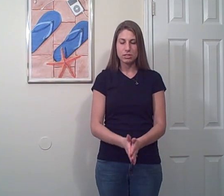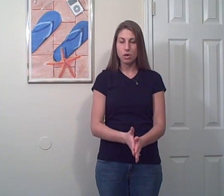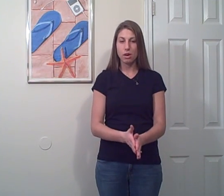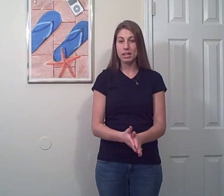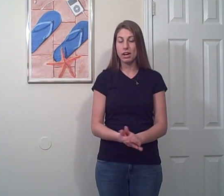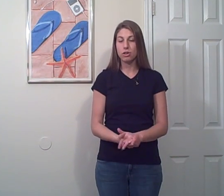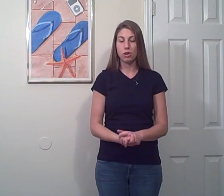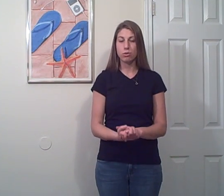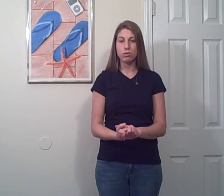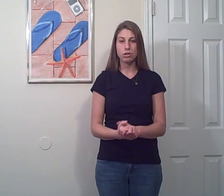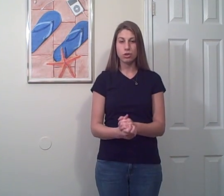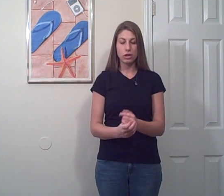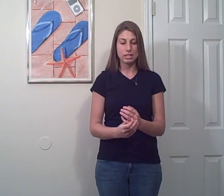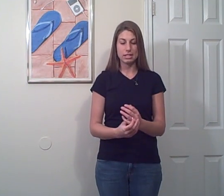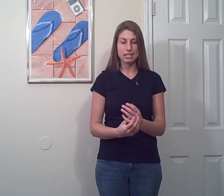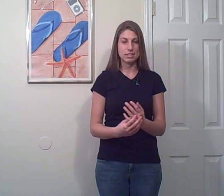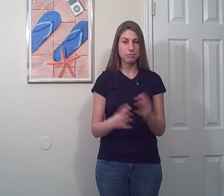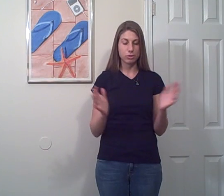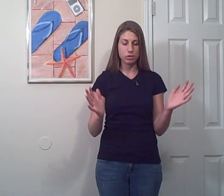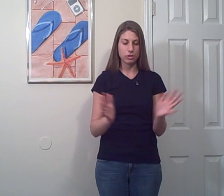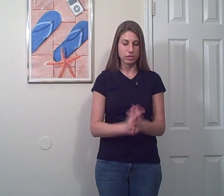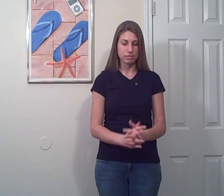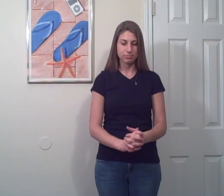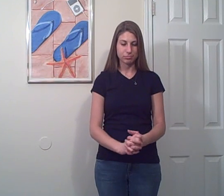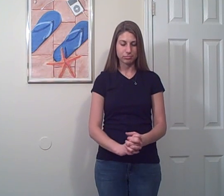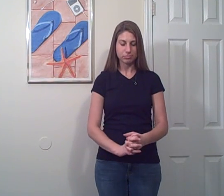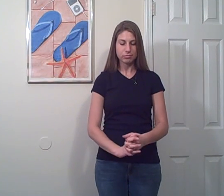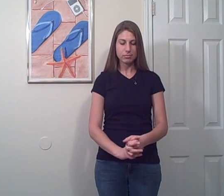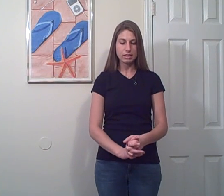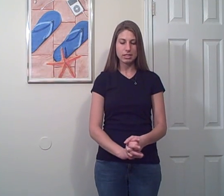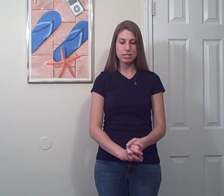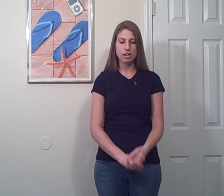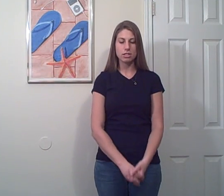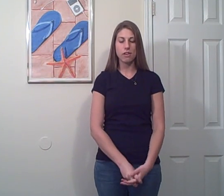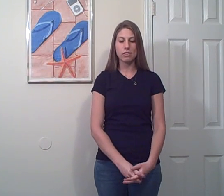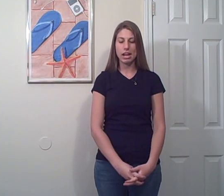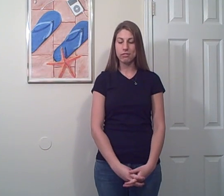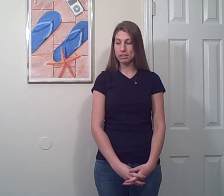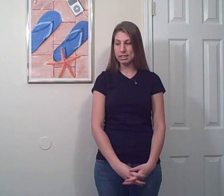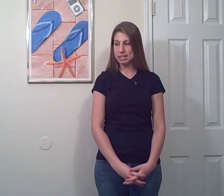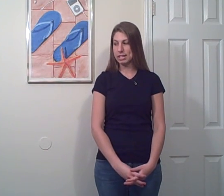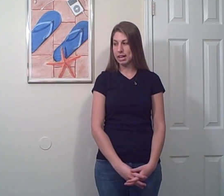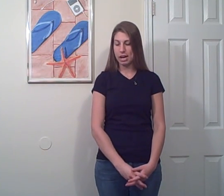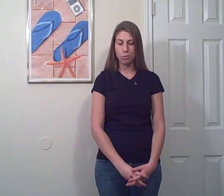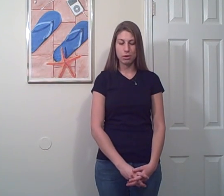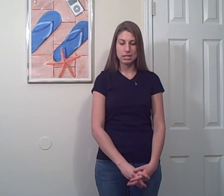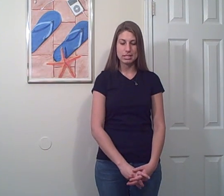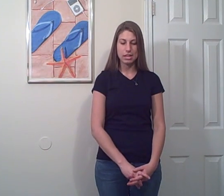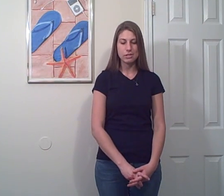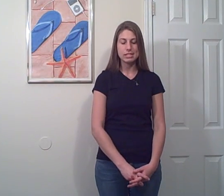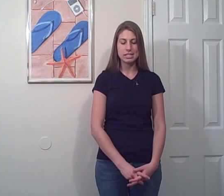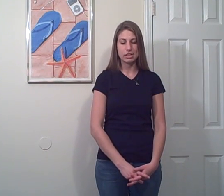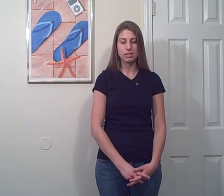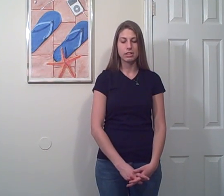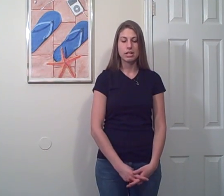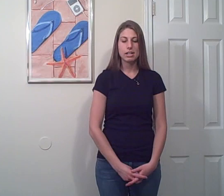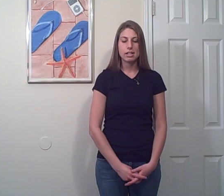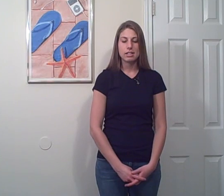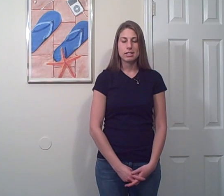So now you're on to the chorus. That's the first verse. It starts off, everything I once held dear.